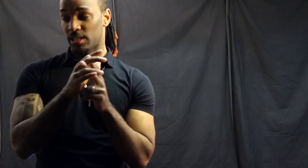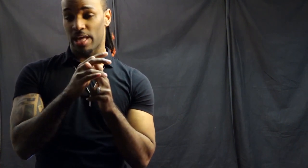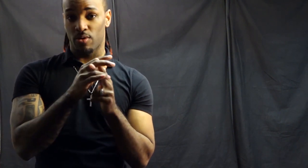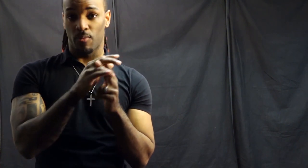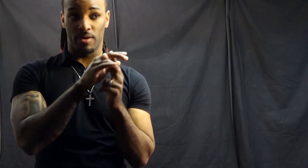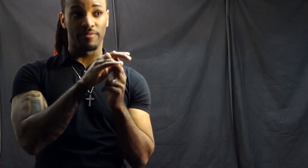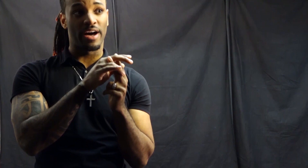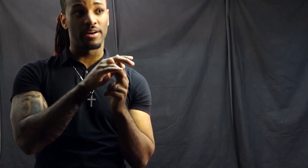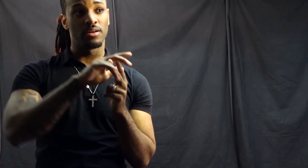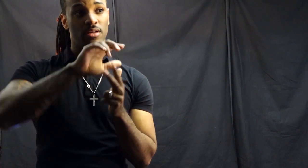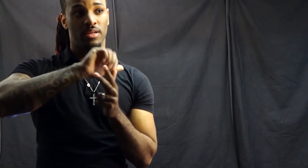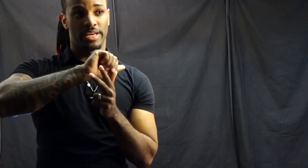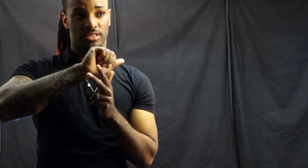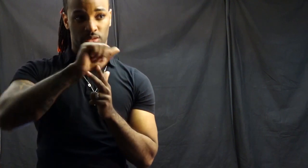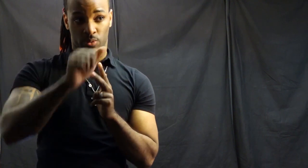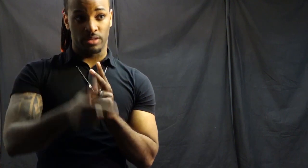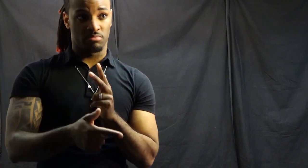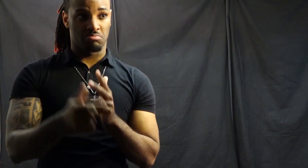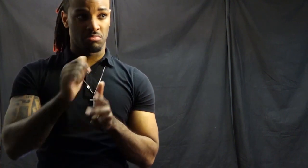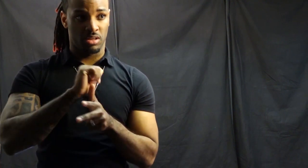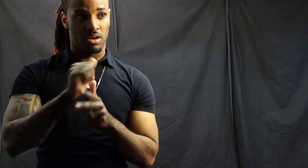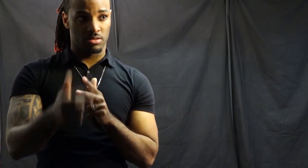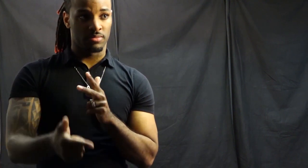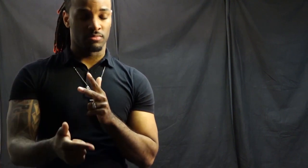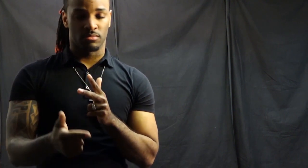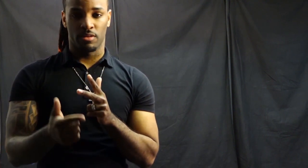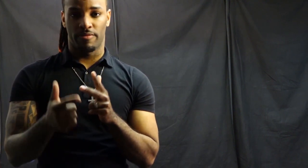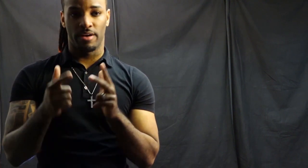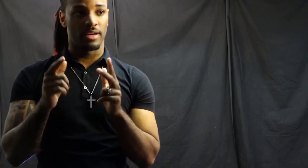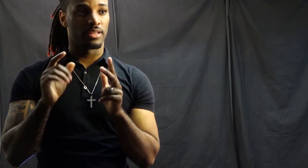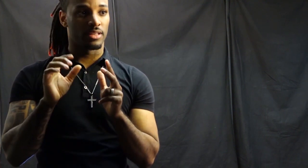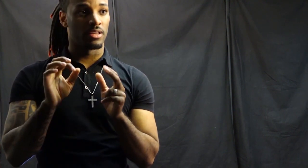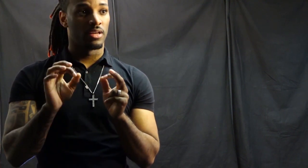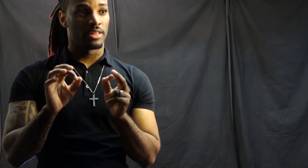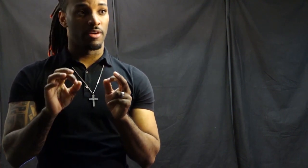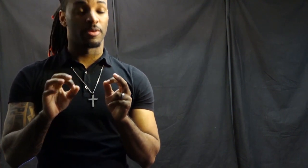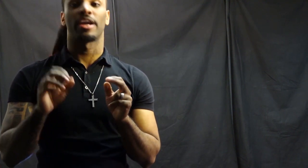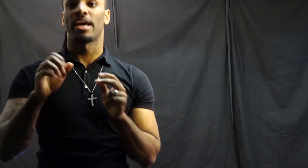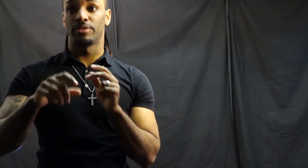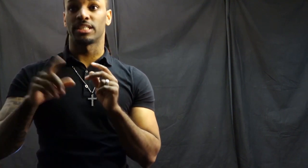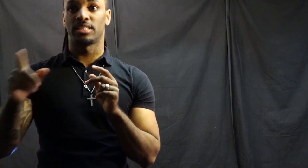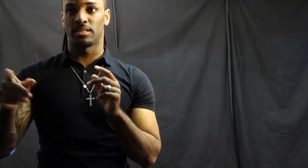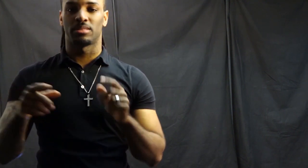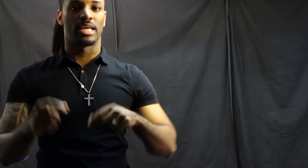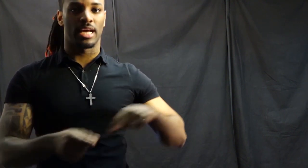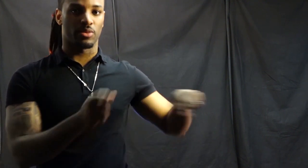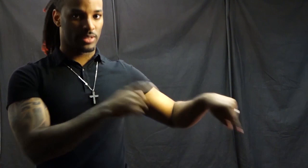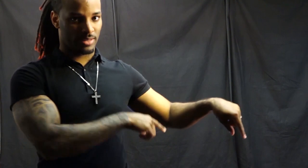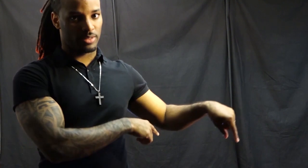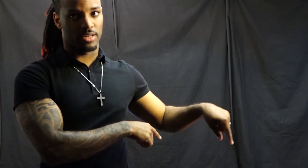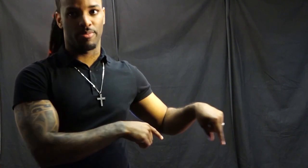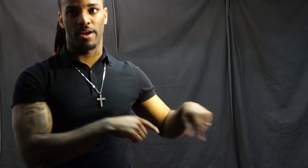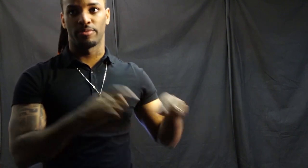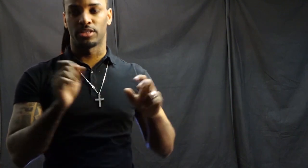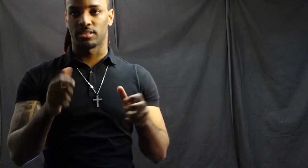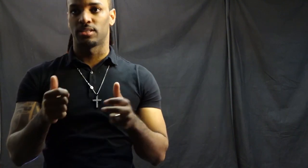together on one file as just one long. And we file, did I them think today on that'd be this good. Yeah, we team. just did them today, not the ones that we did prior. We just did them